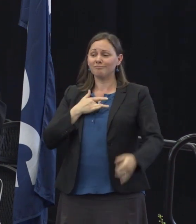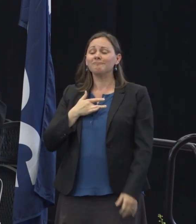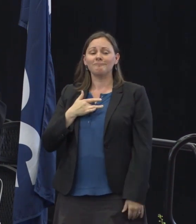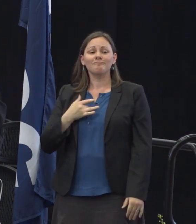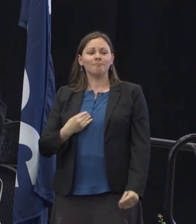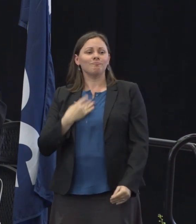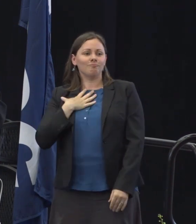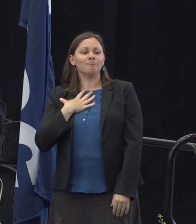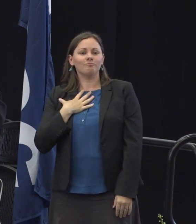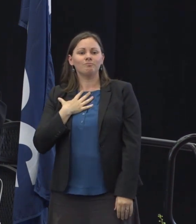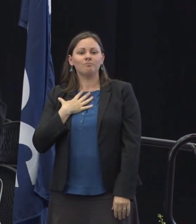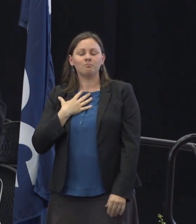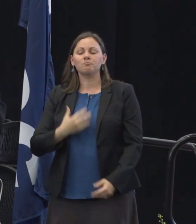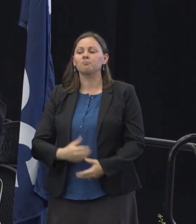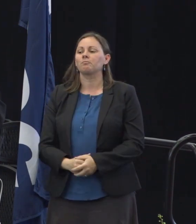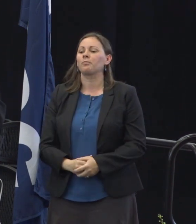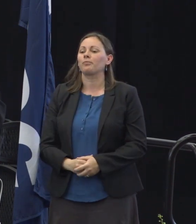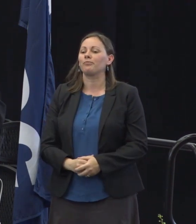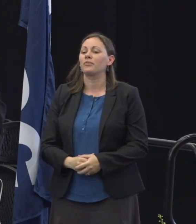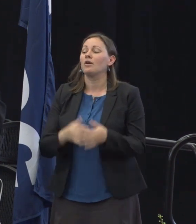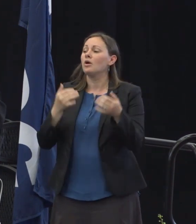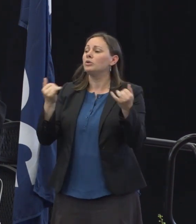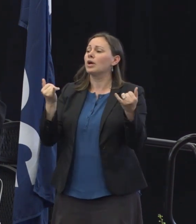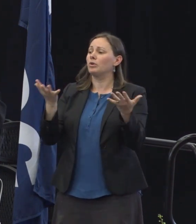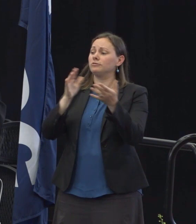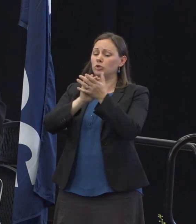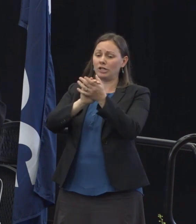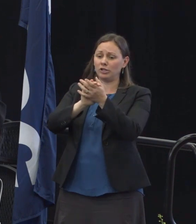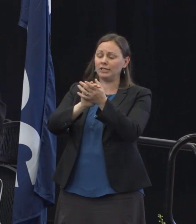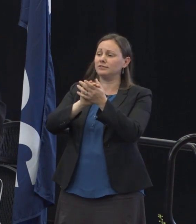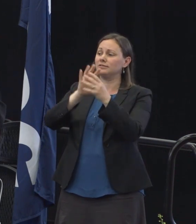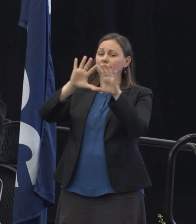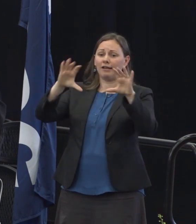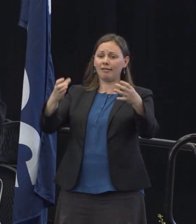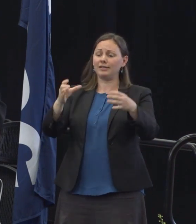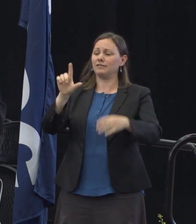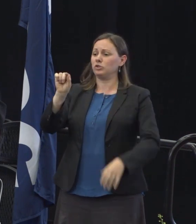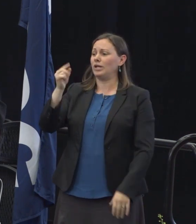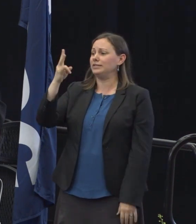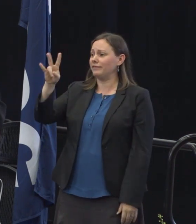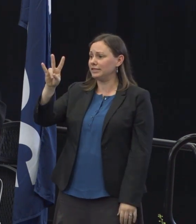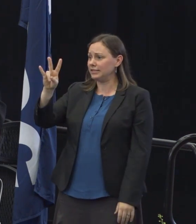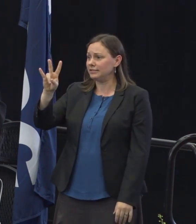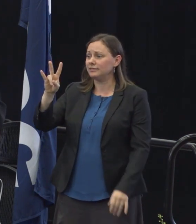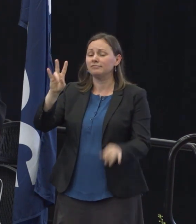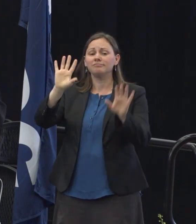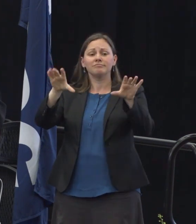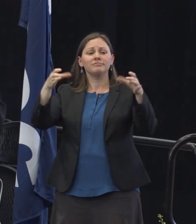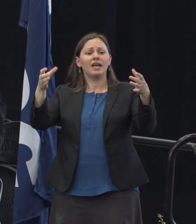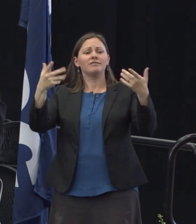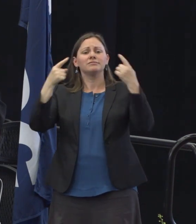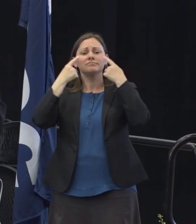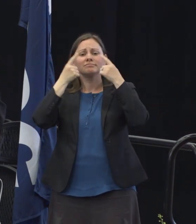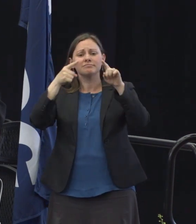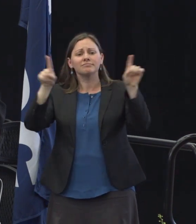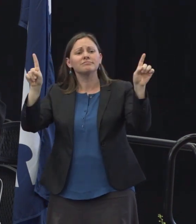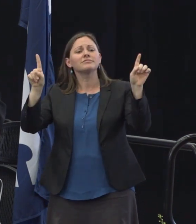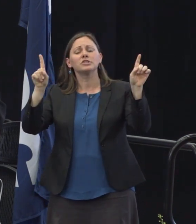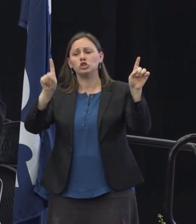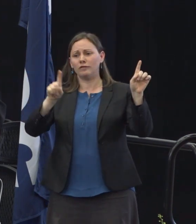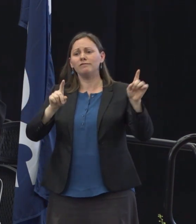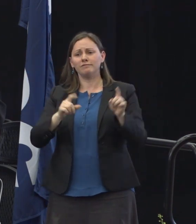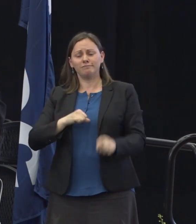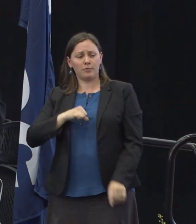special. So my congratulations to the class of 2017. You've accomplished so much, and you should be so